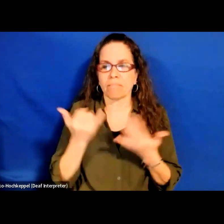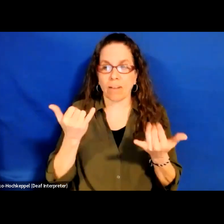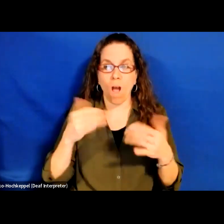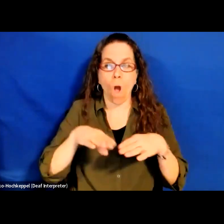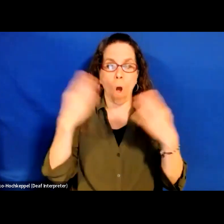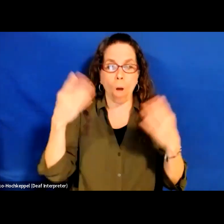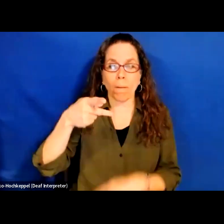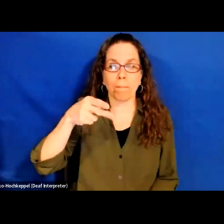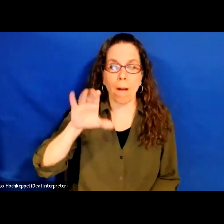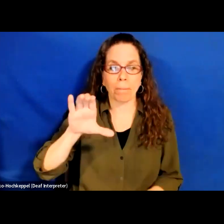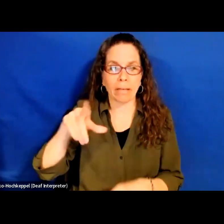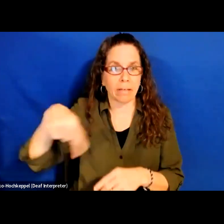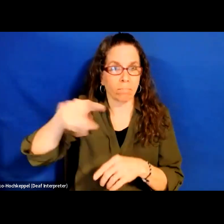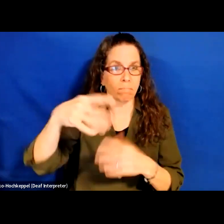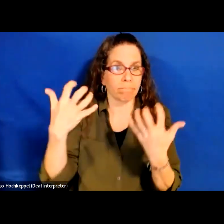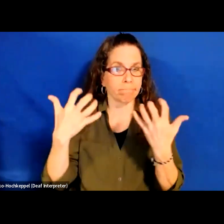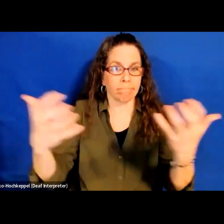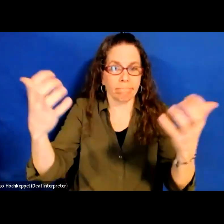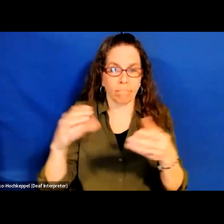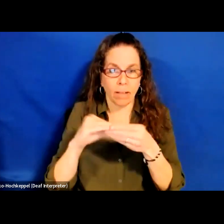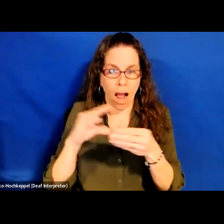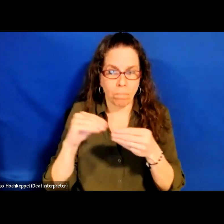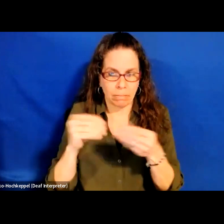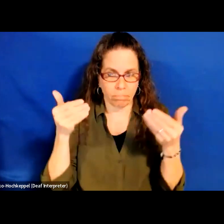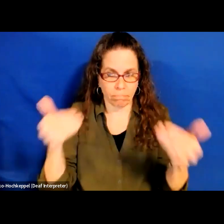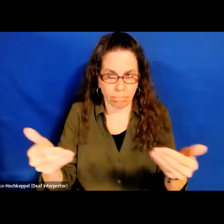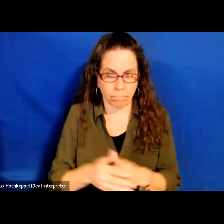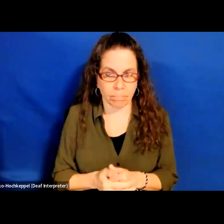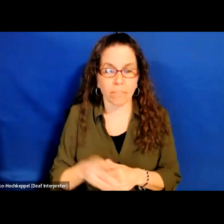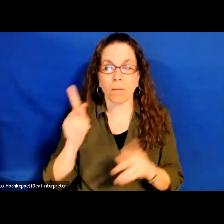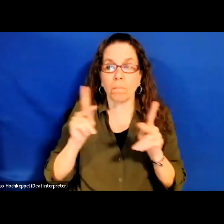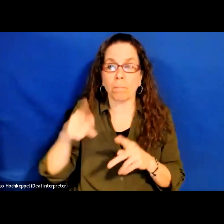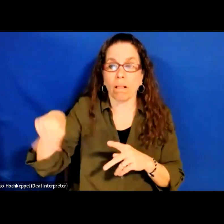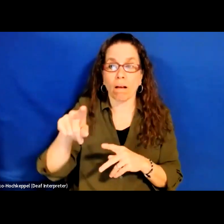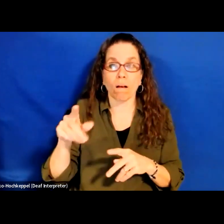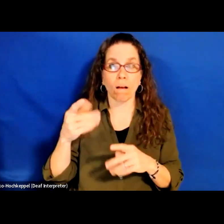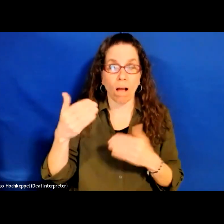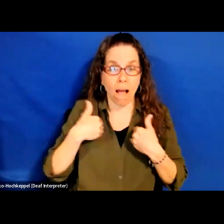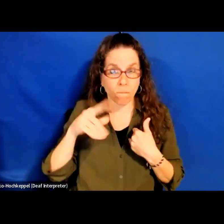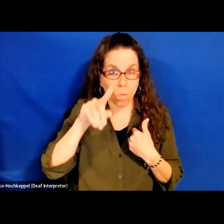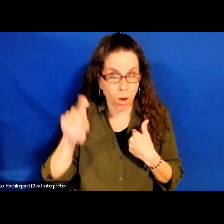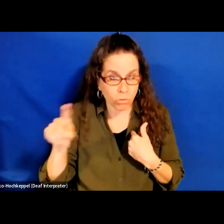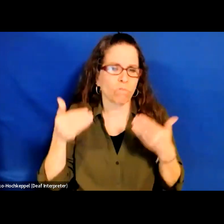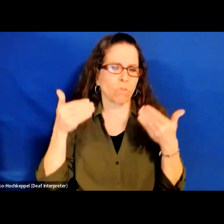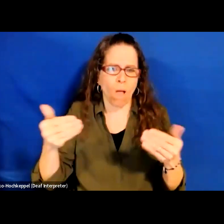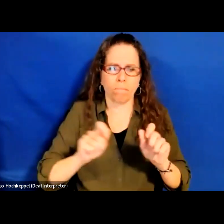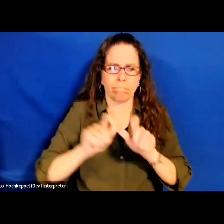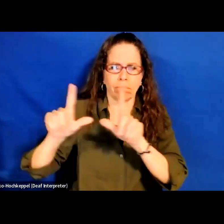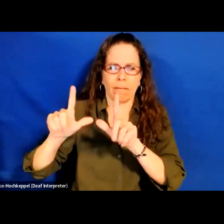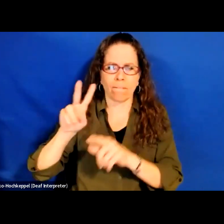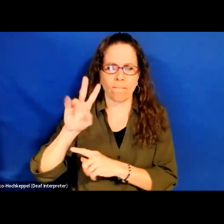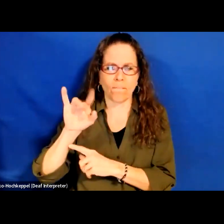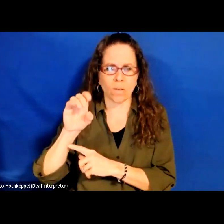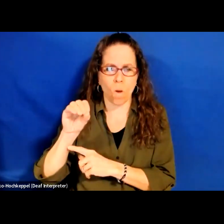if if people do have questions, can they turn on their screen, put up their hand, let us